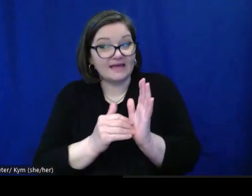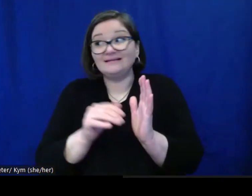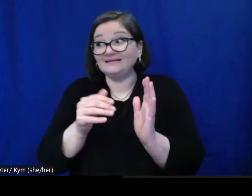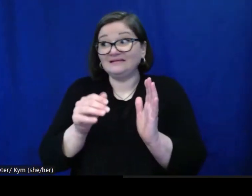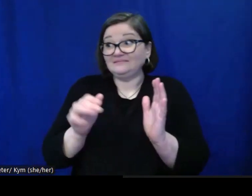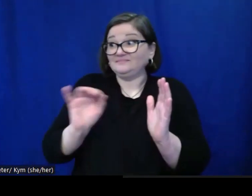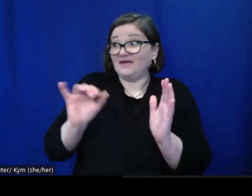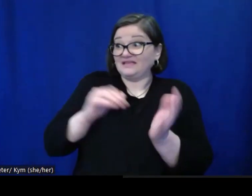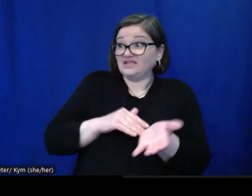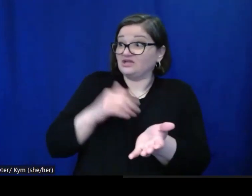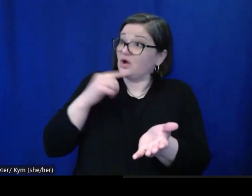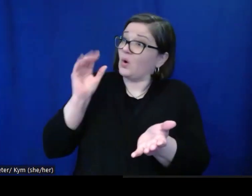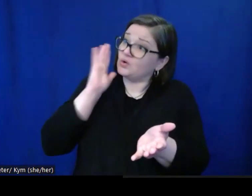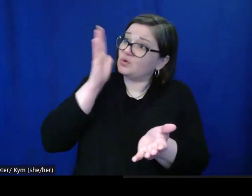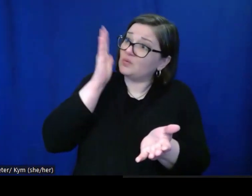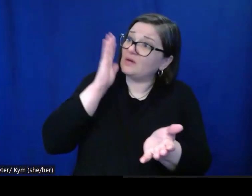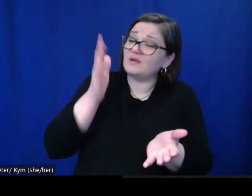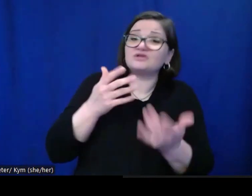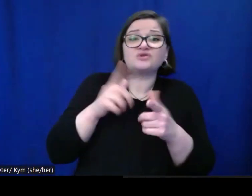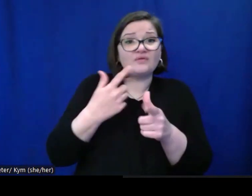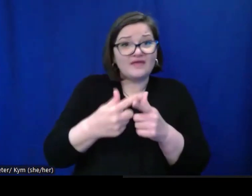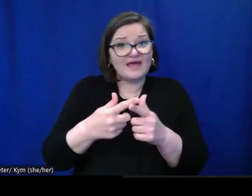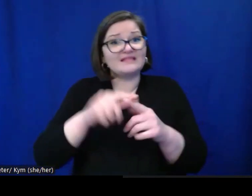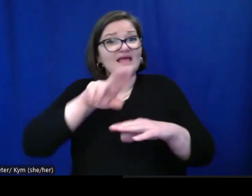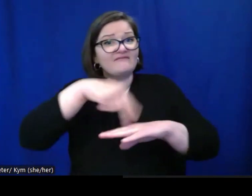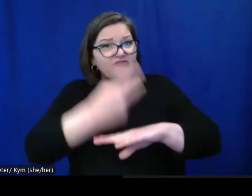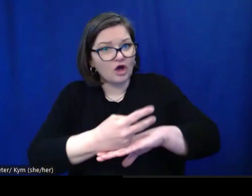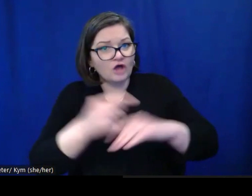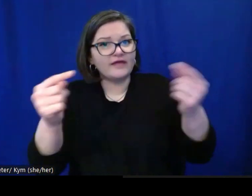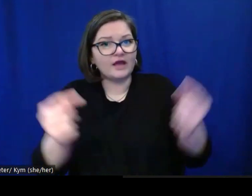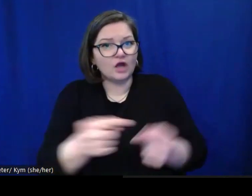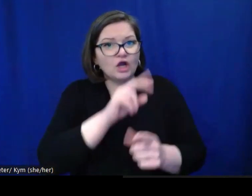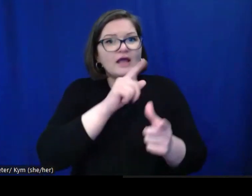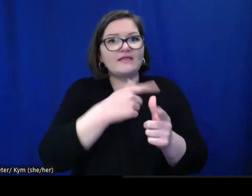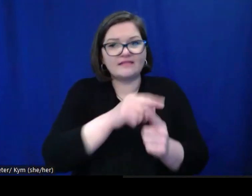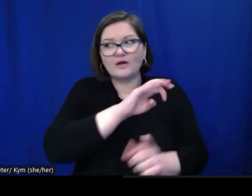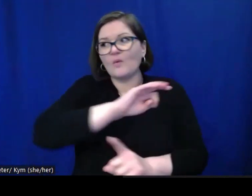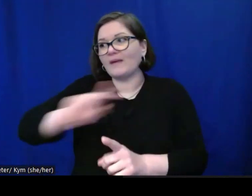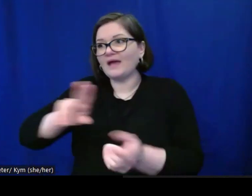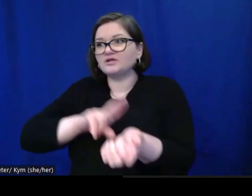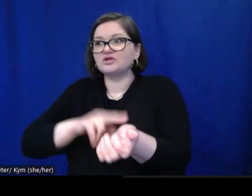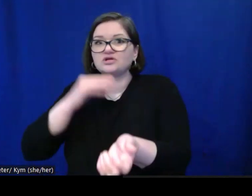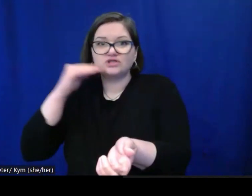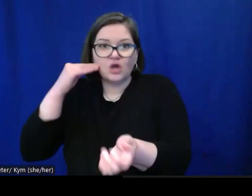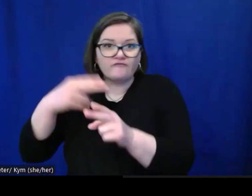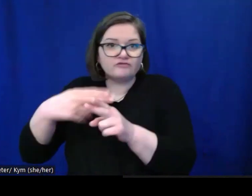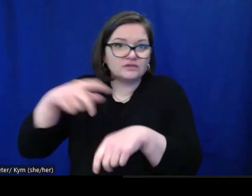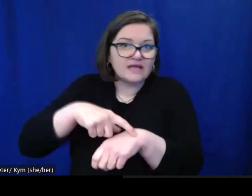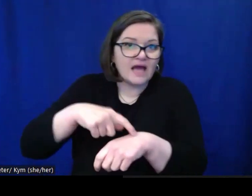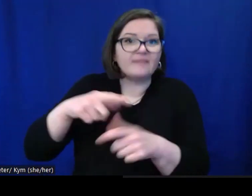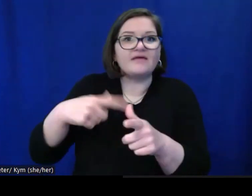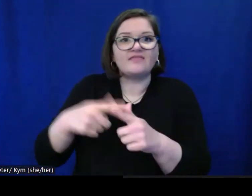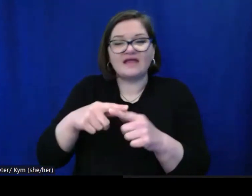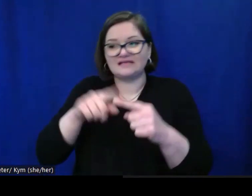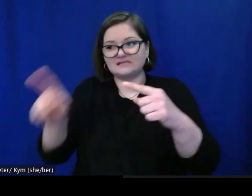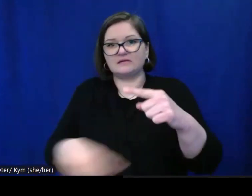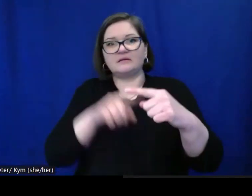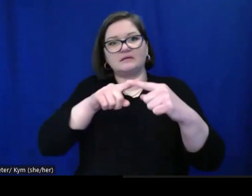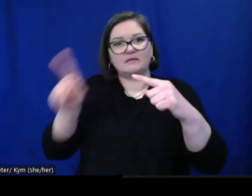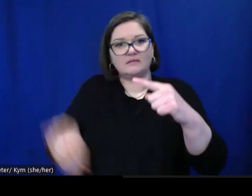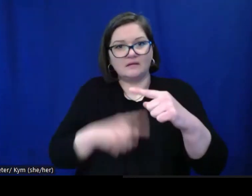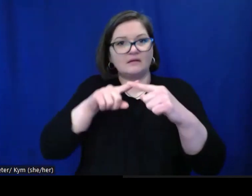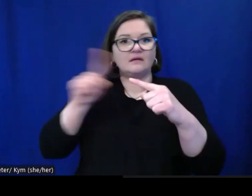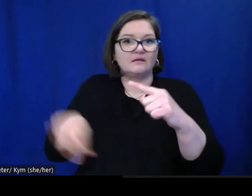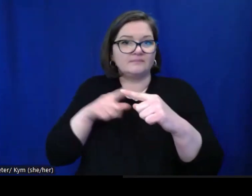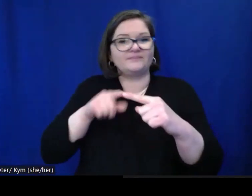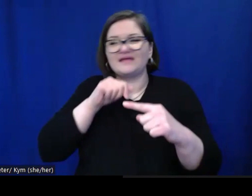they're back in the nursing home, they stay for a while. And this is just a vicious cycle that doesn't seem to get adequately